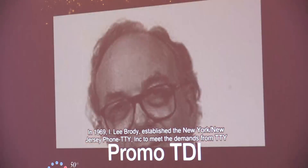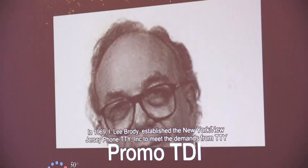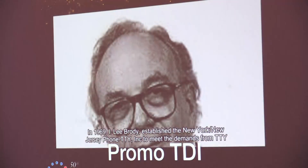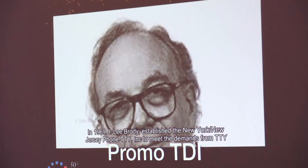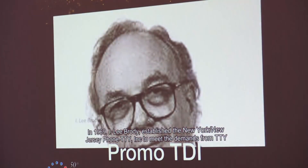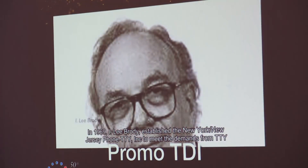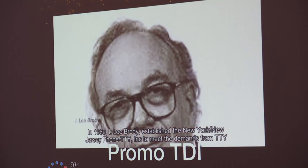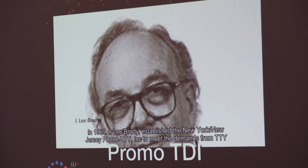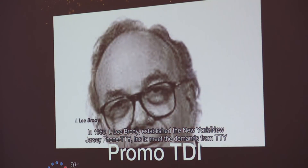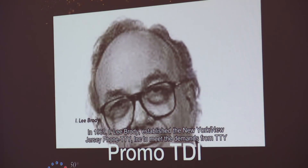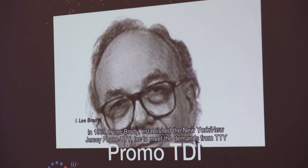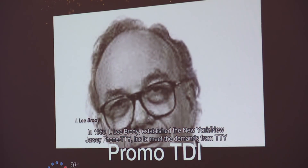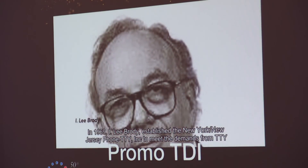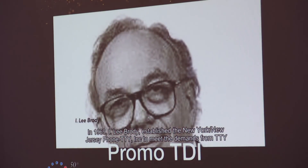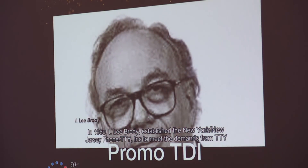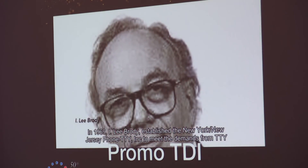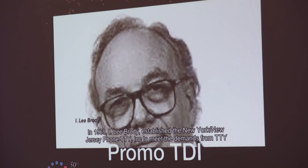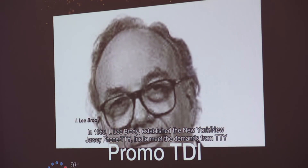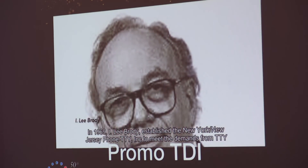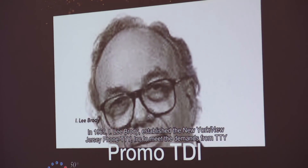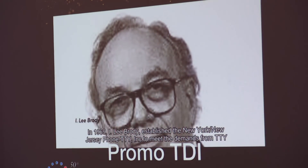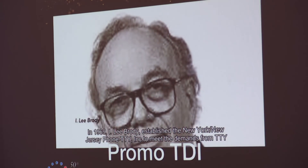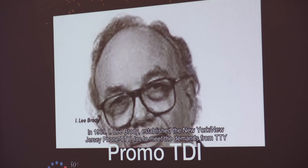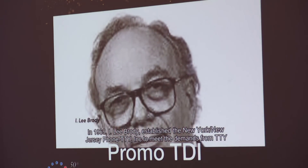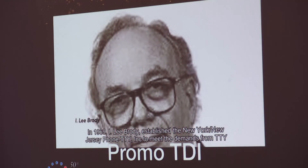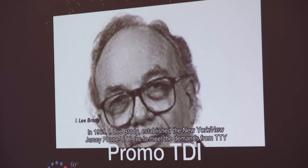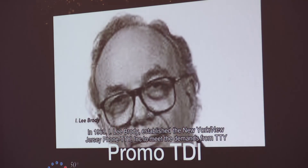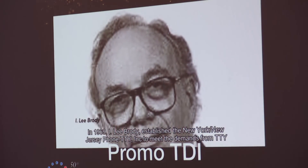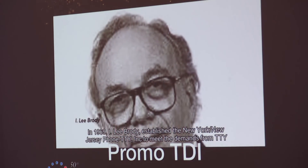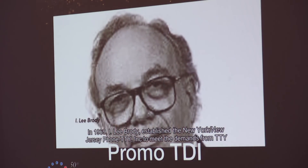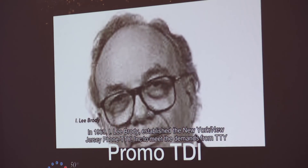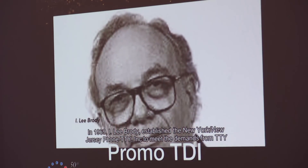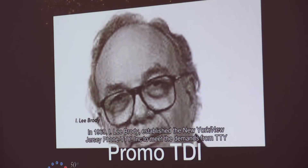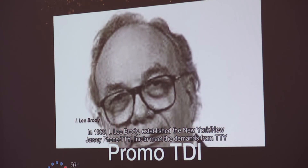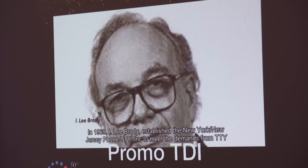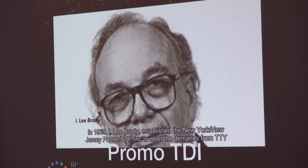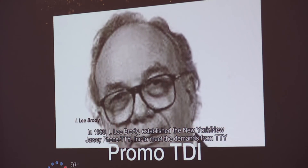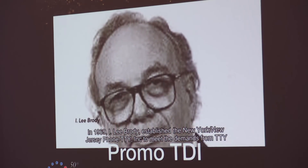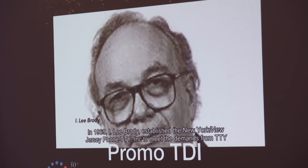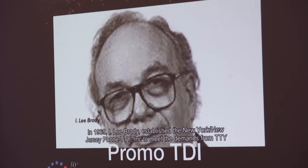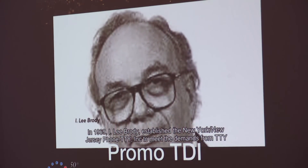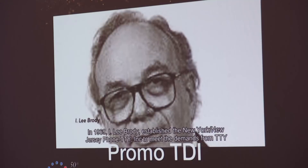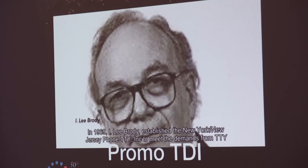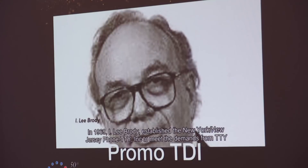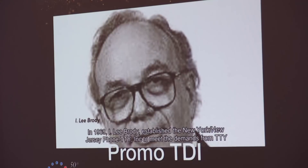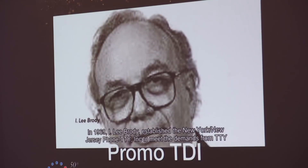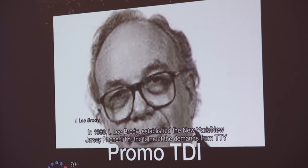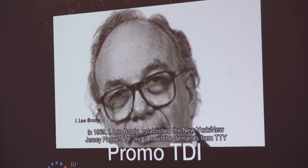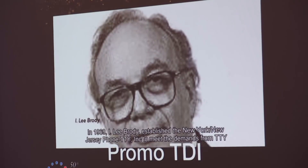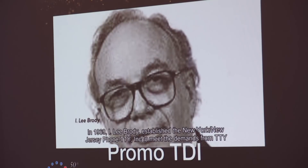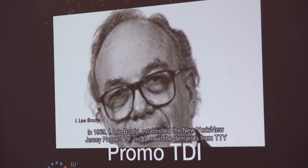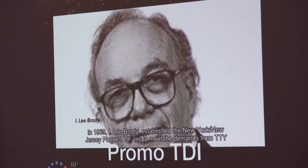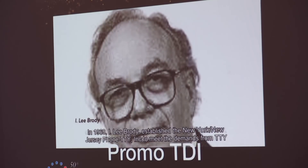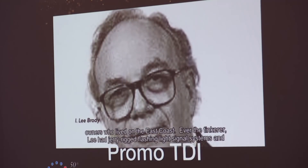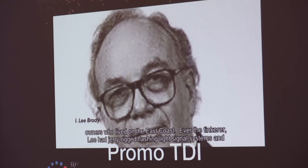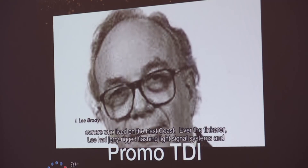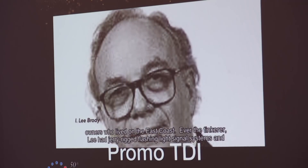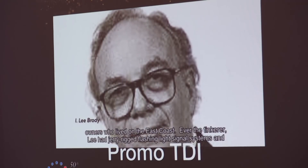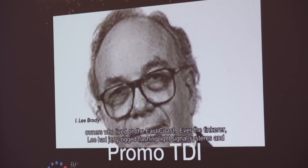In 1969, I. Lee Brody established the New York, New Jersey phone TTY Inc. to meet the demands from TTY owners who lived